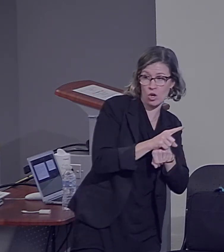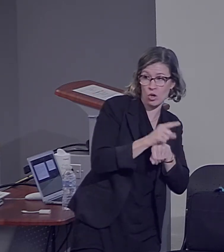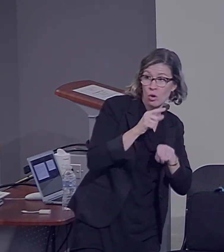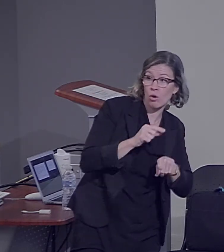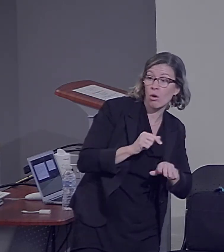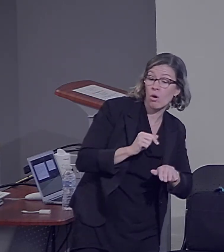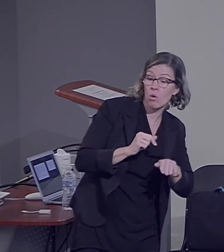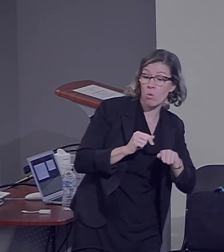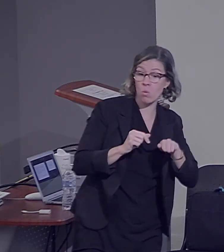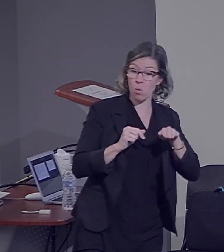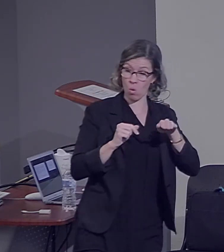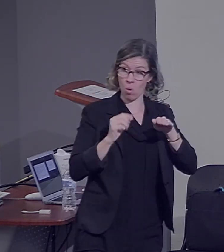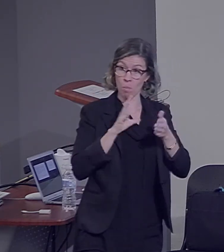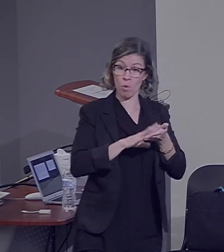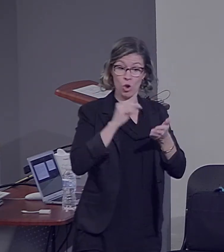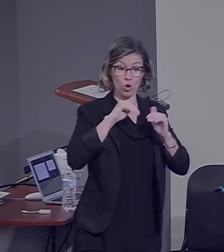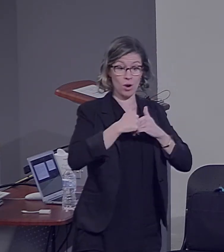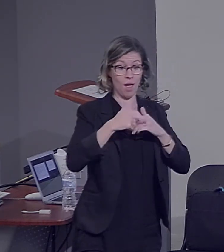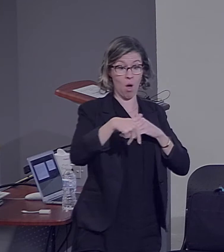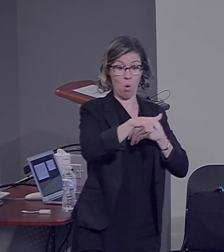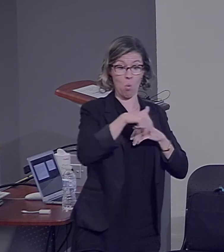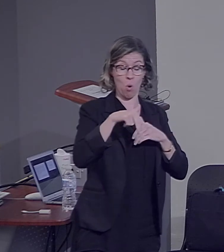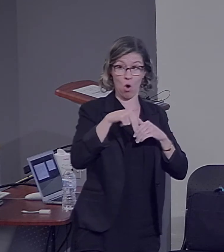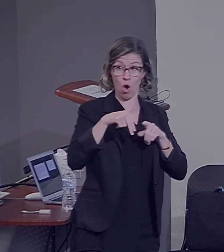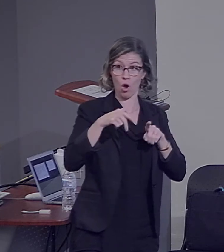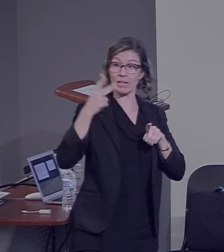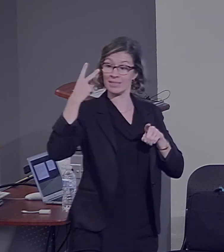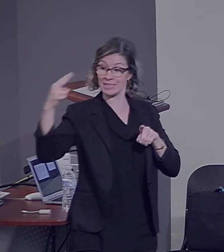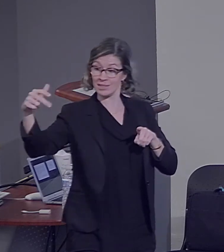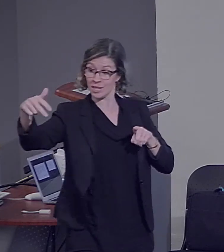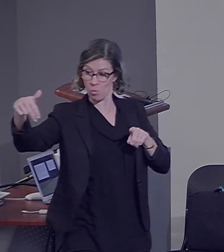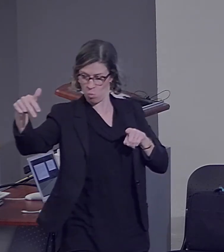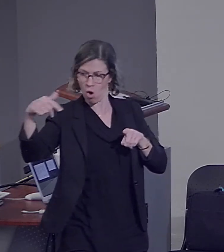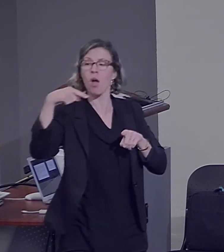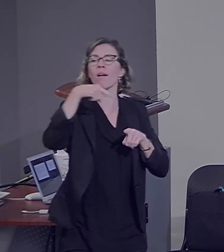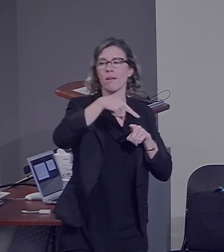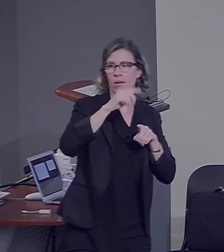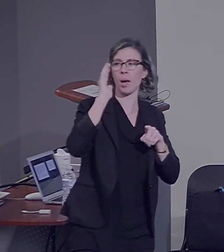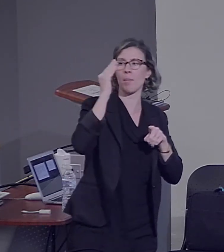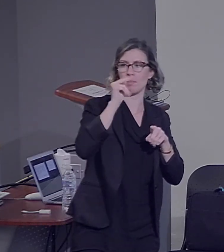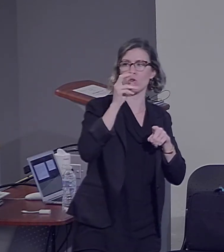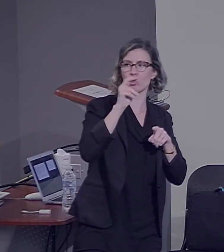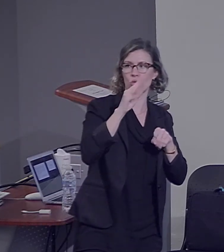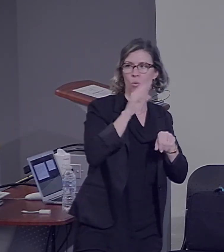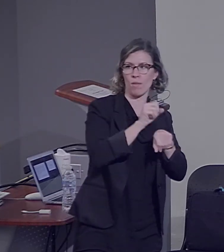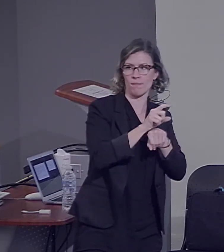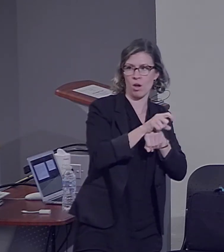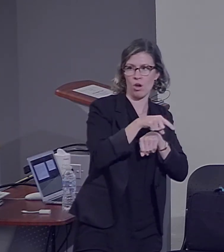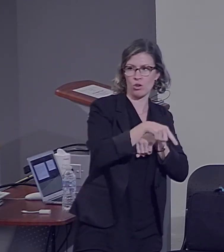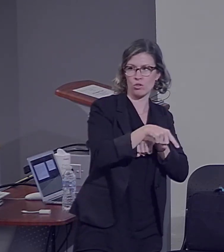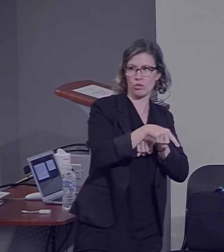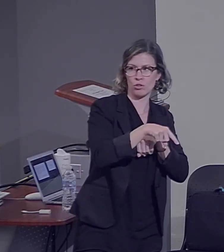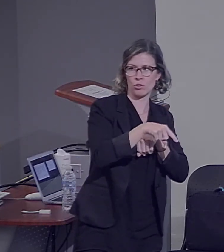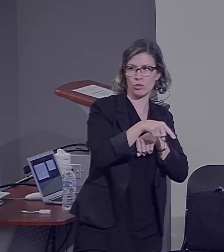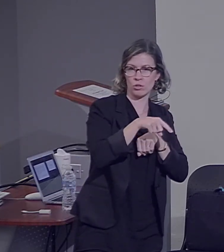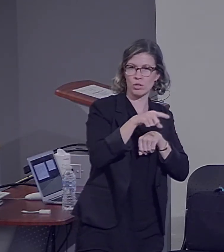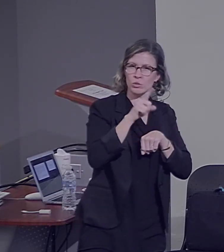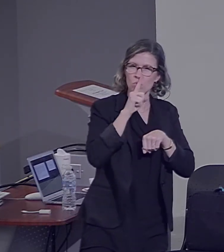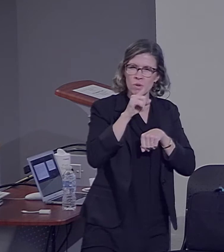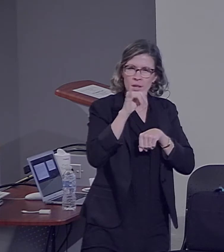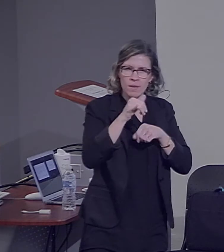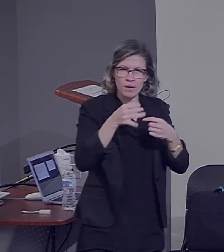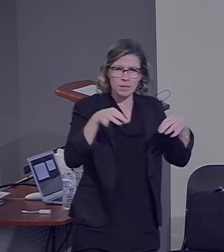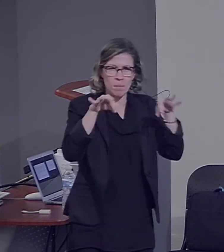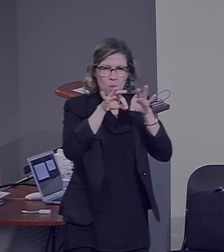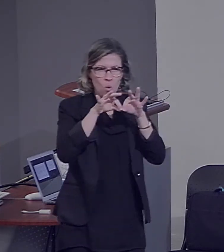walk, there is discharge also when it is observed another person walking. So that's this important message,